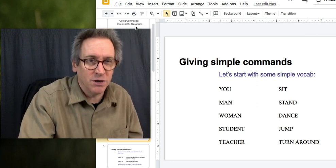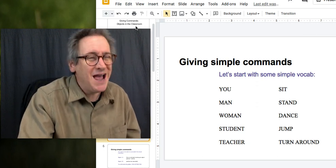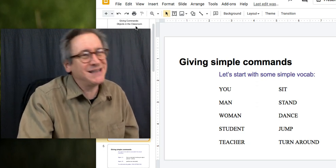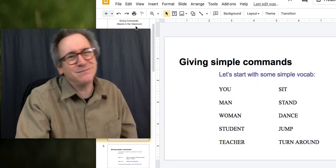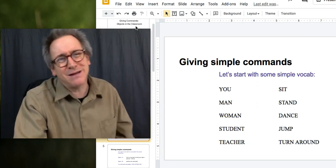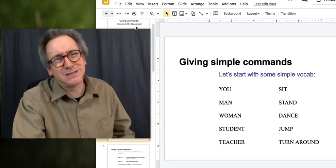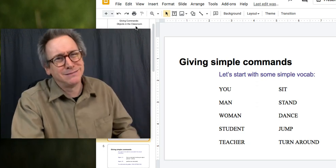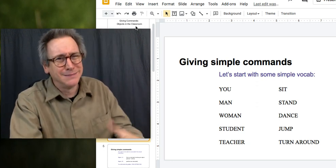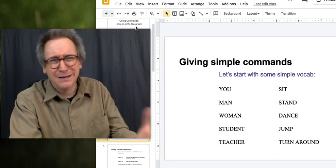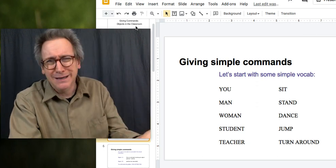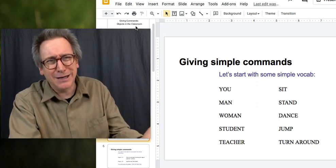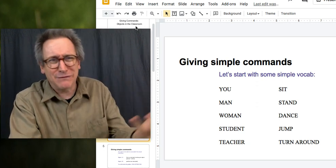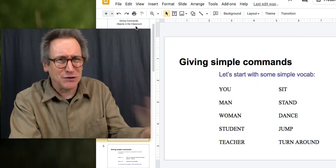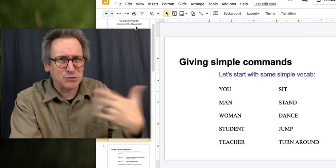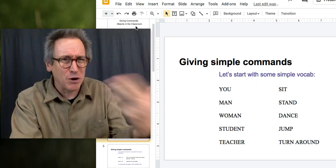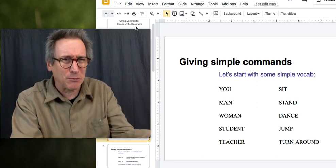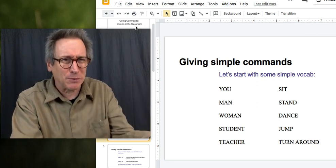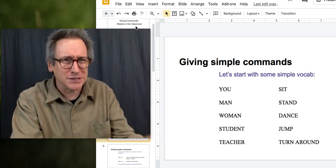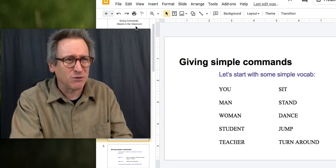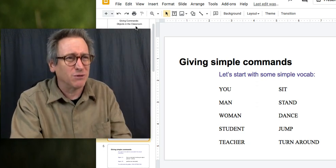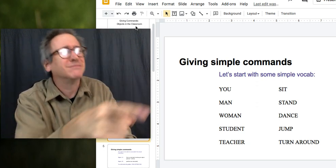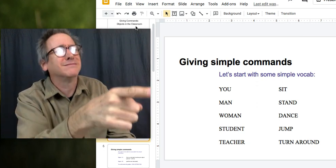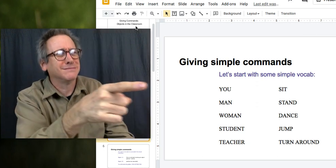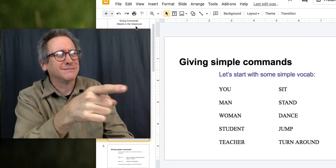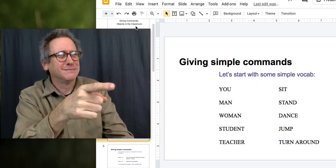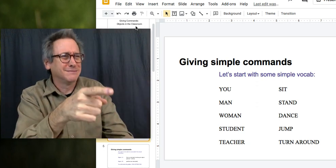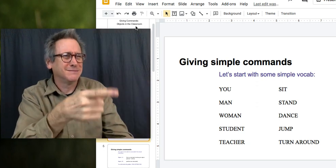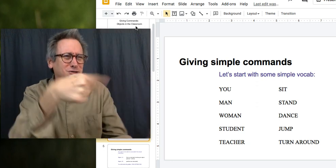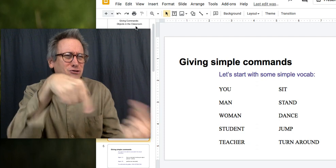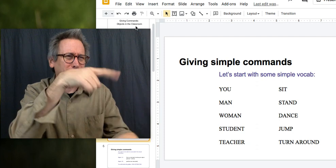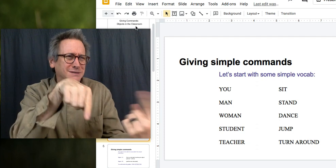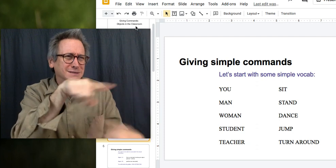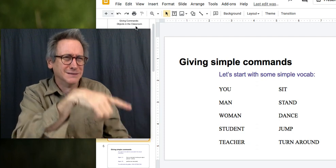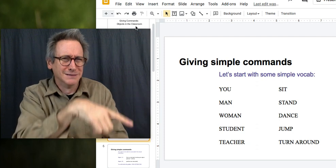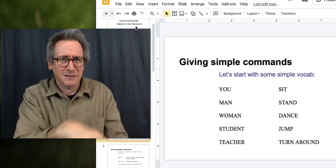to. And sometimes, if there's one other person in the room,